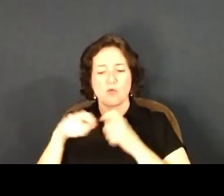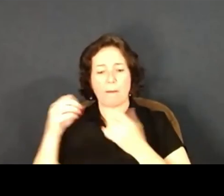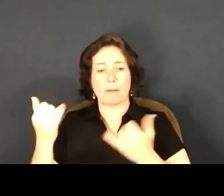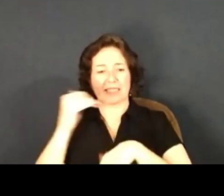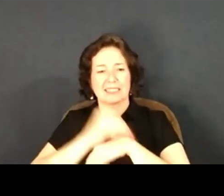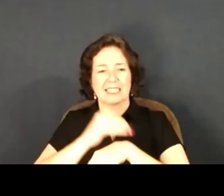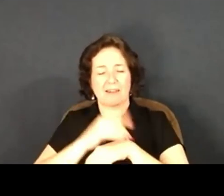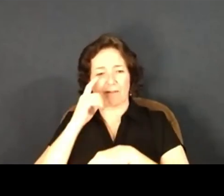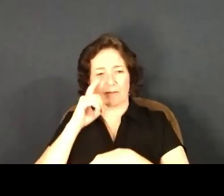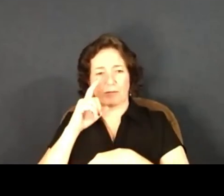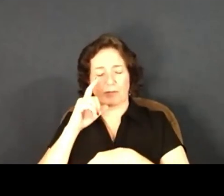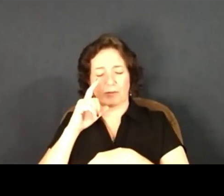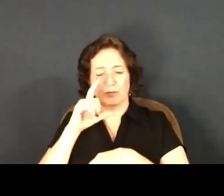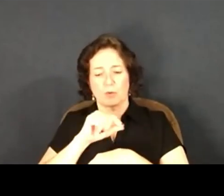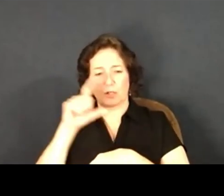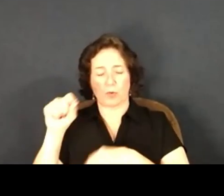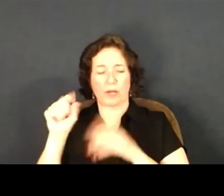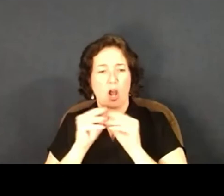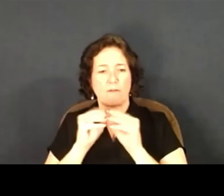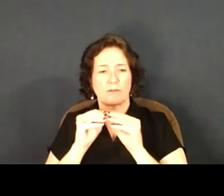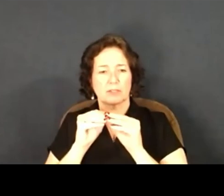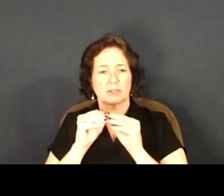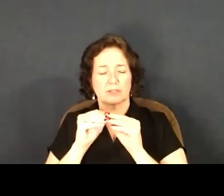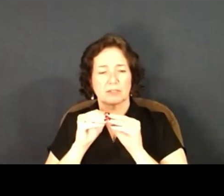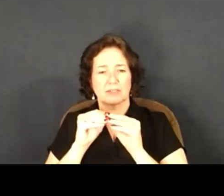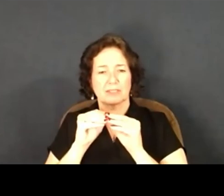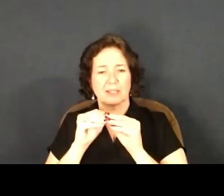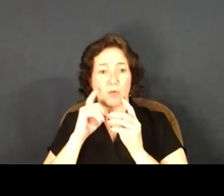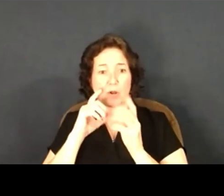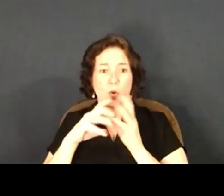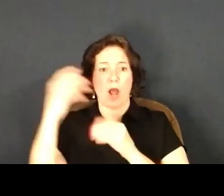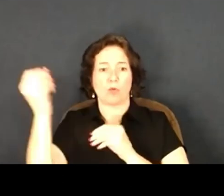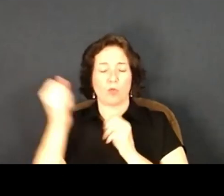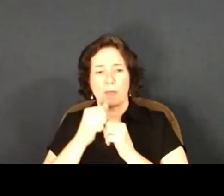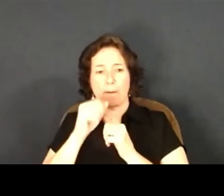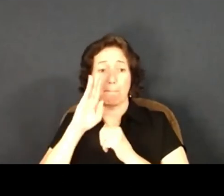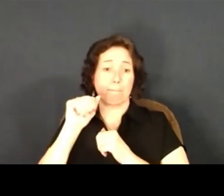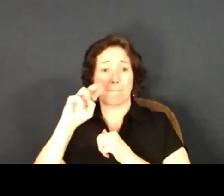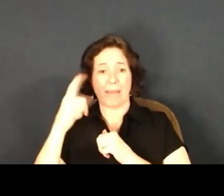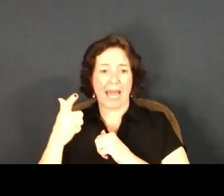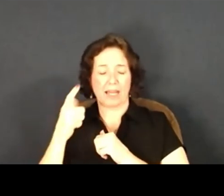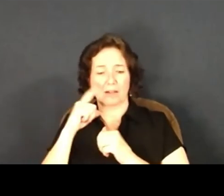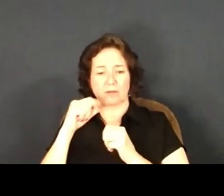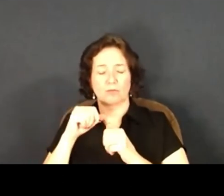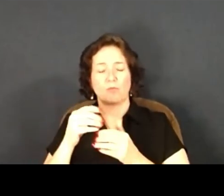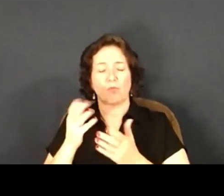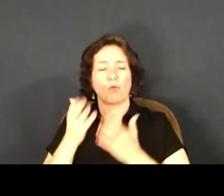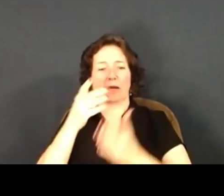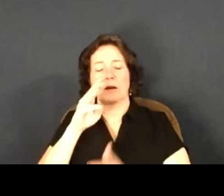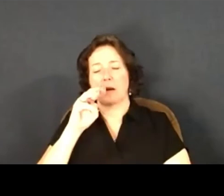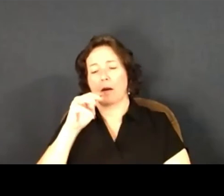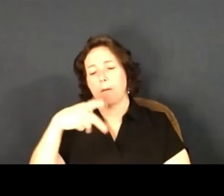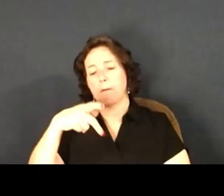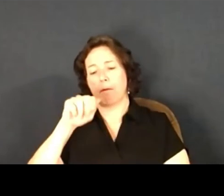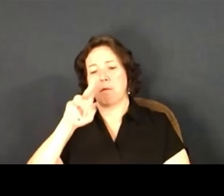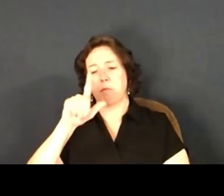Storytelling 2020 conference. We're going to go out with a bang by presenting Paul Normandin. Paul lives